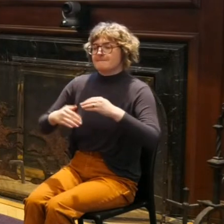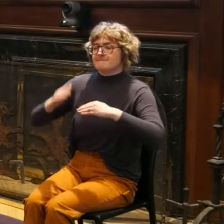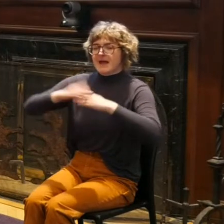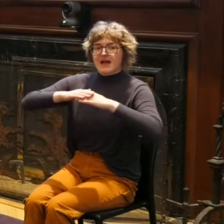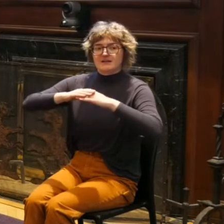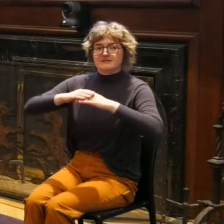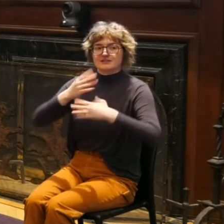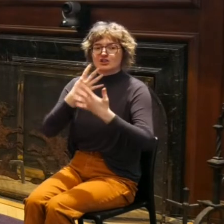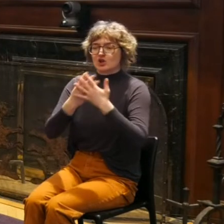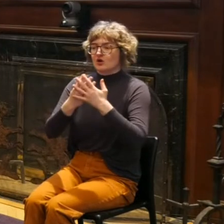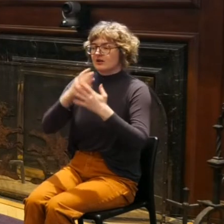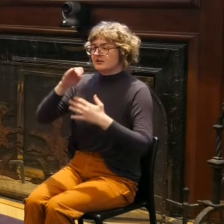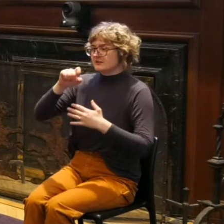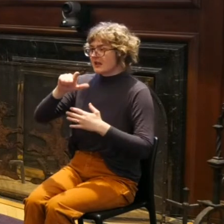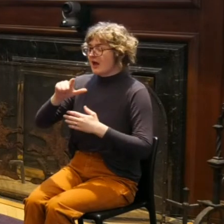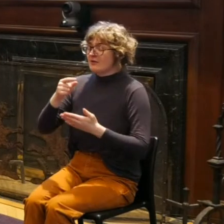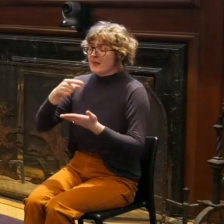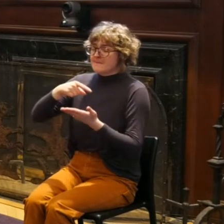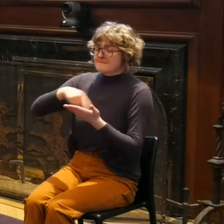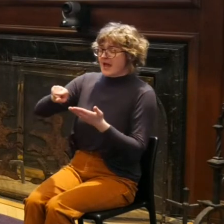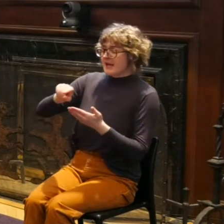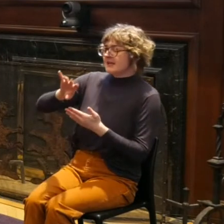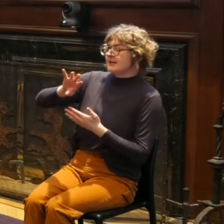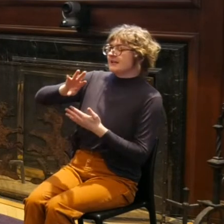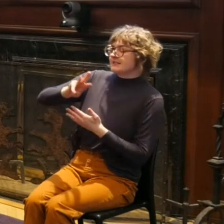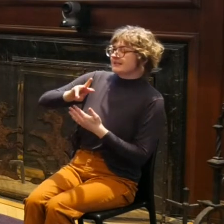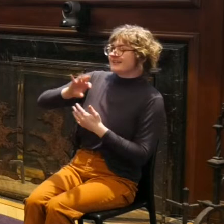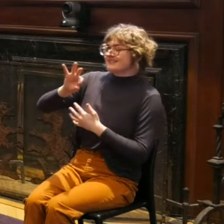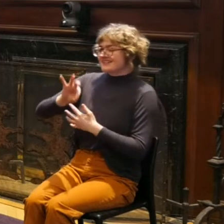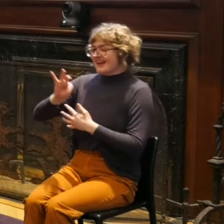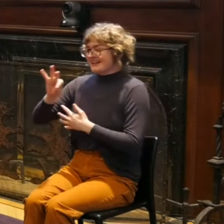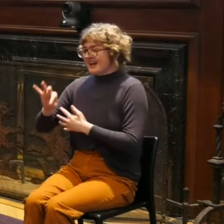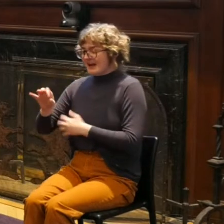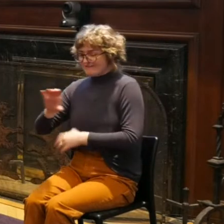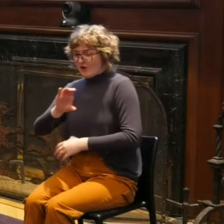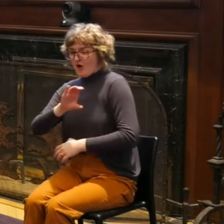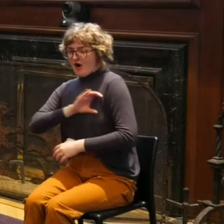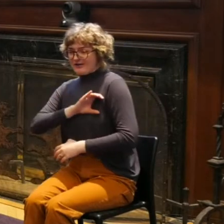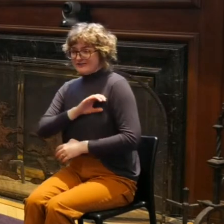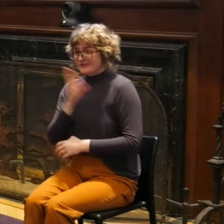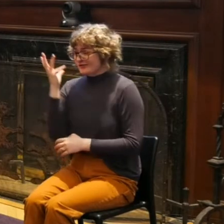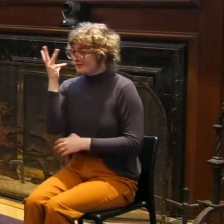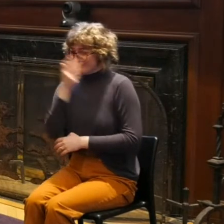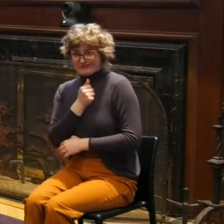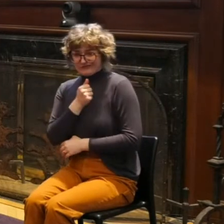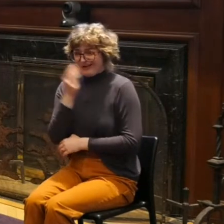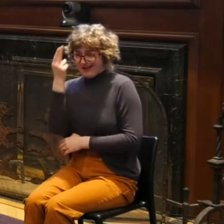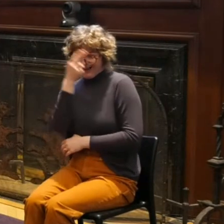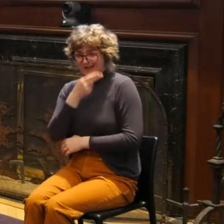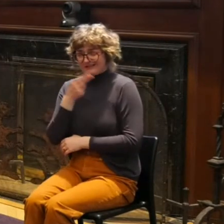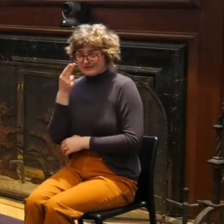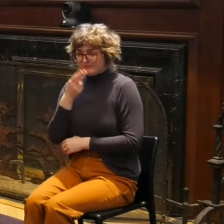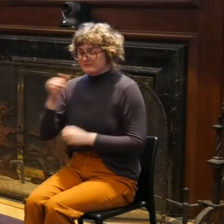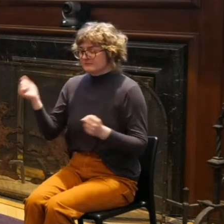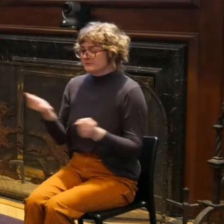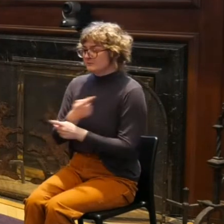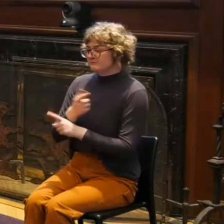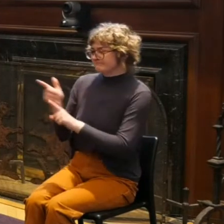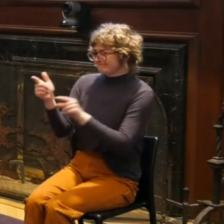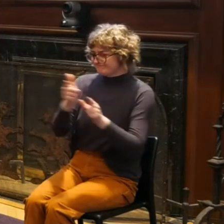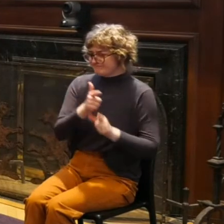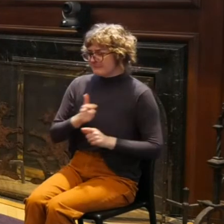platinum. Just pay an extra $6.99 for an arresting officer that's handsome. All hitmen will be